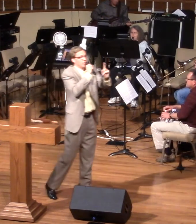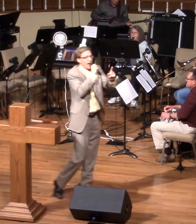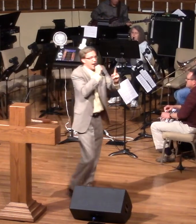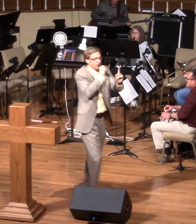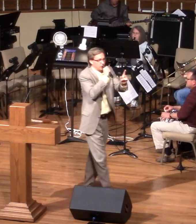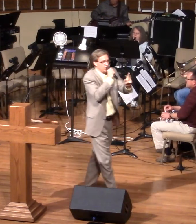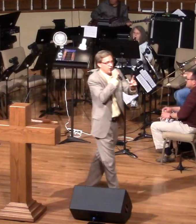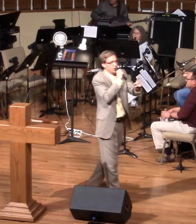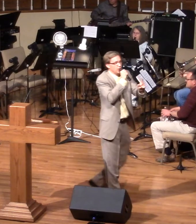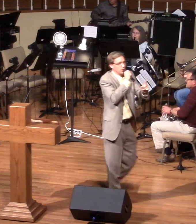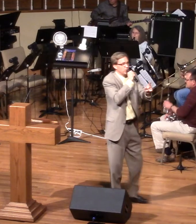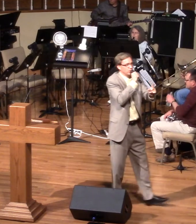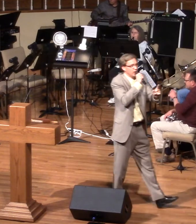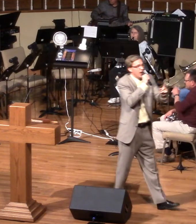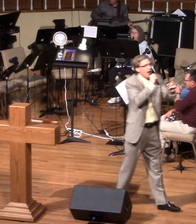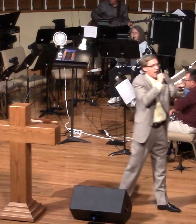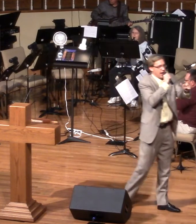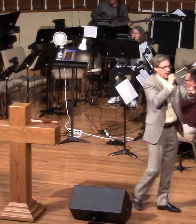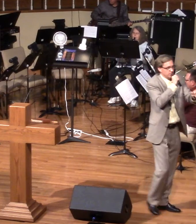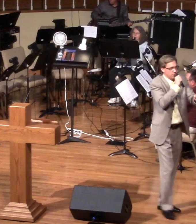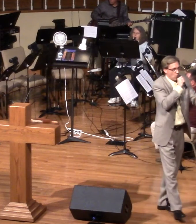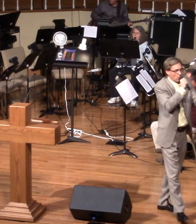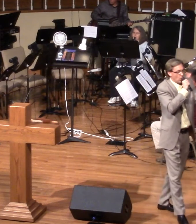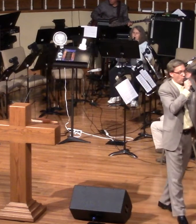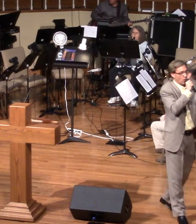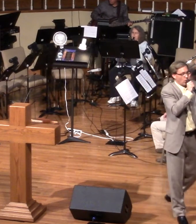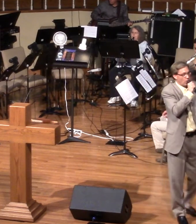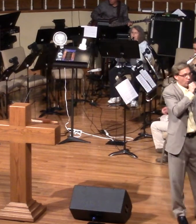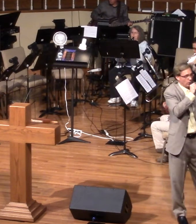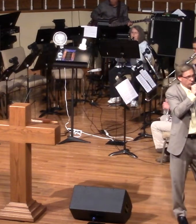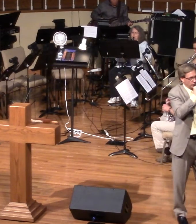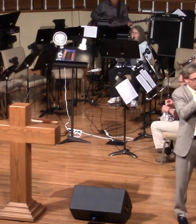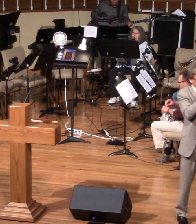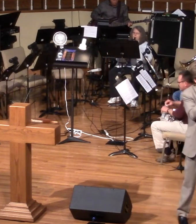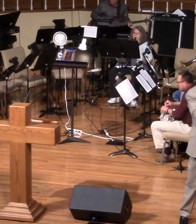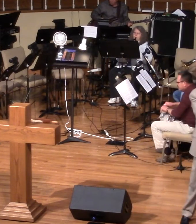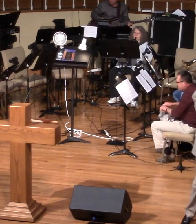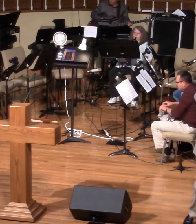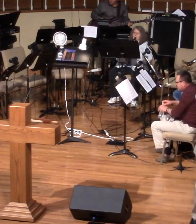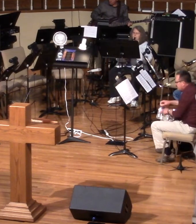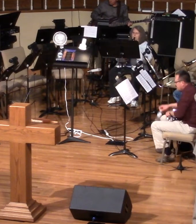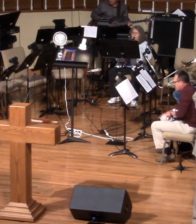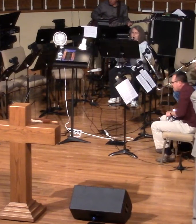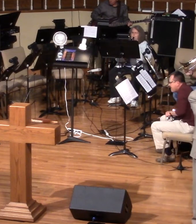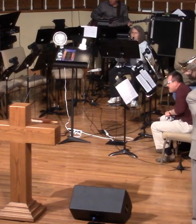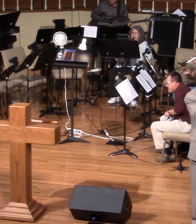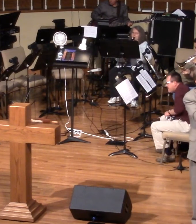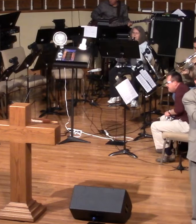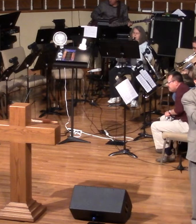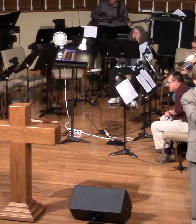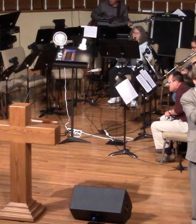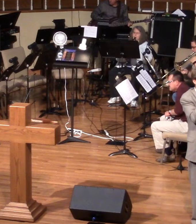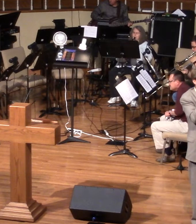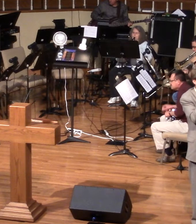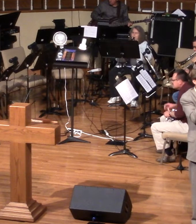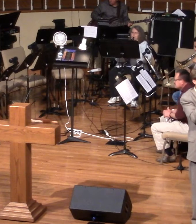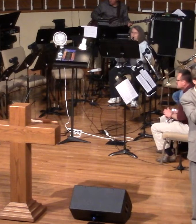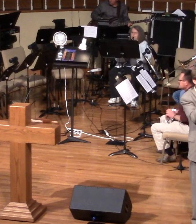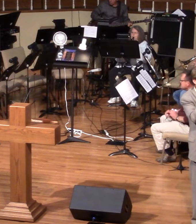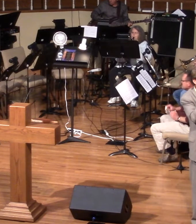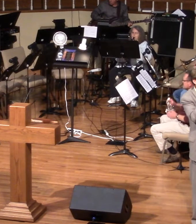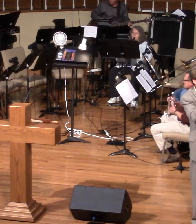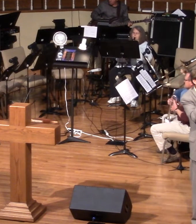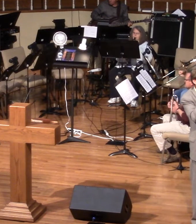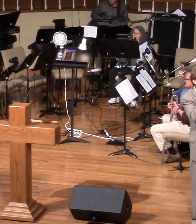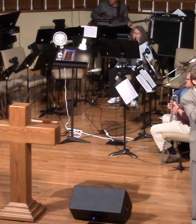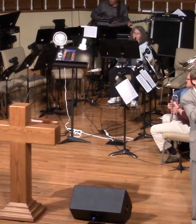He will my shield and portion be. As